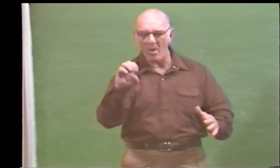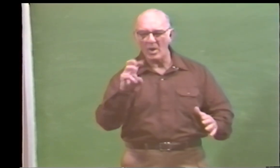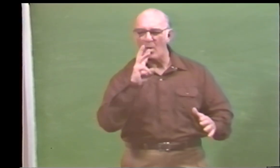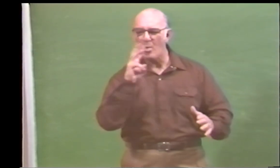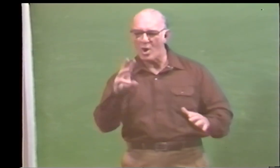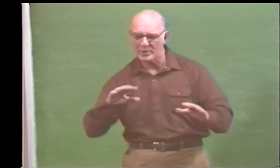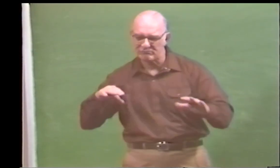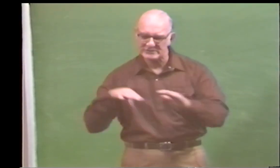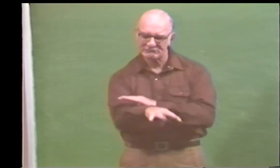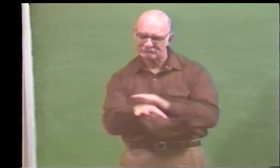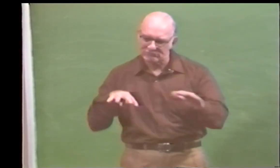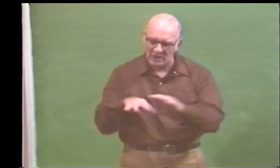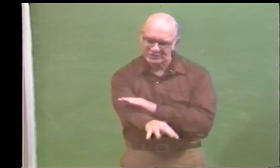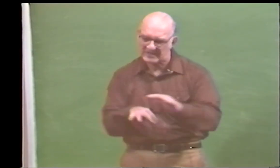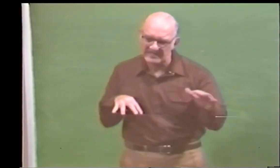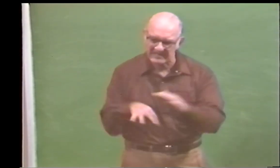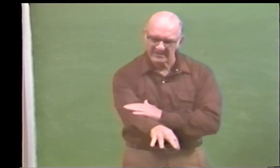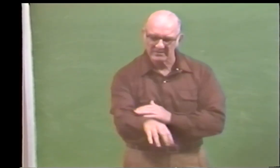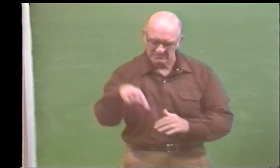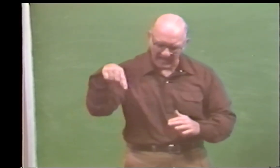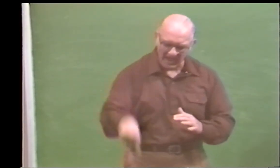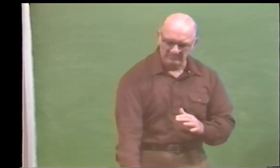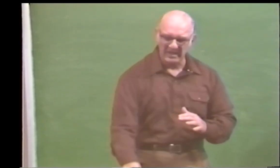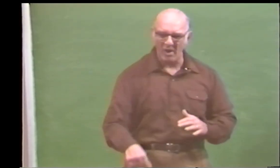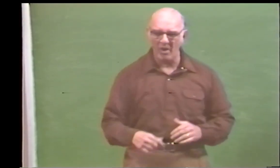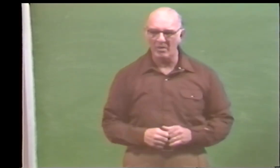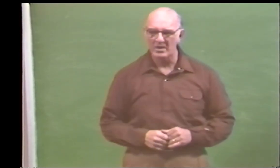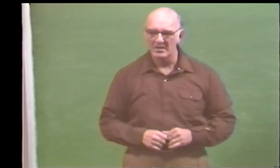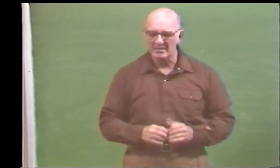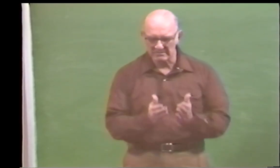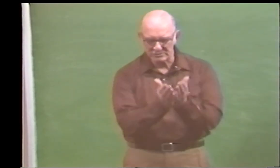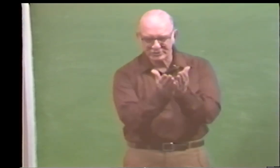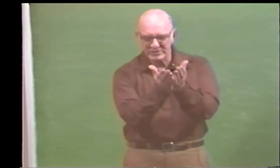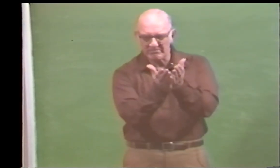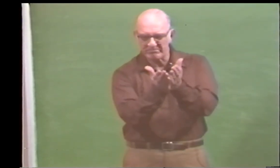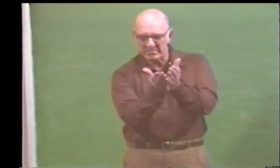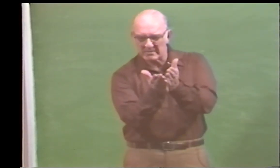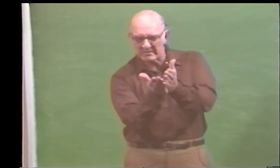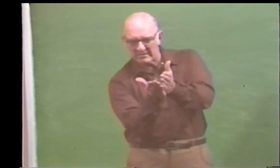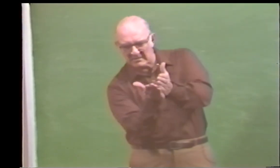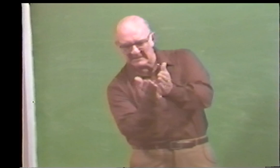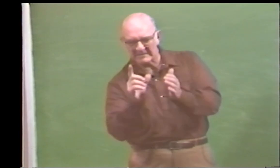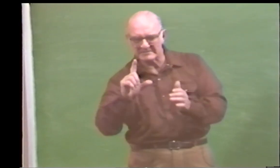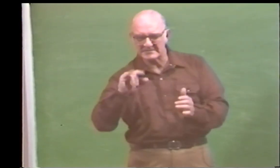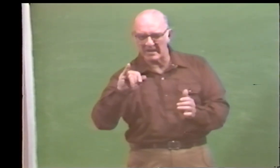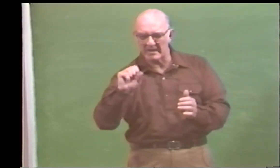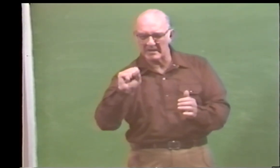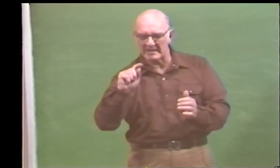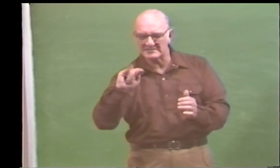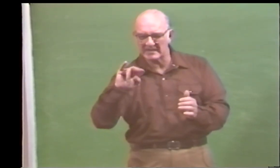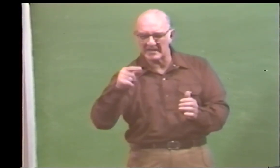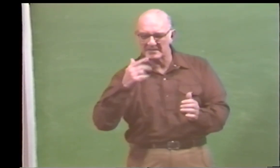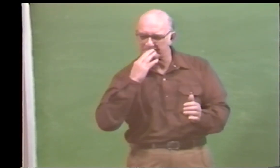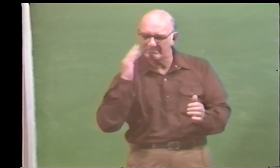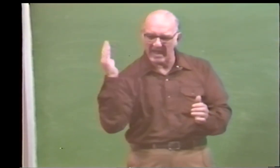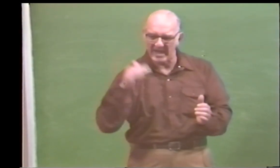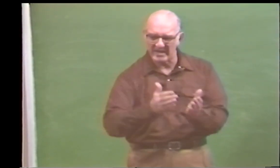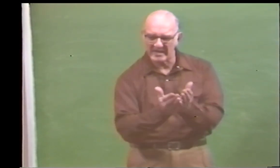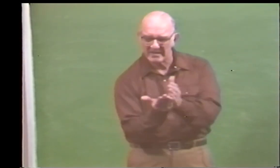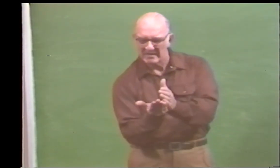of water was rushing in down below. The ship is lifting badly.